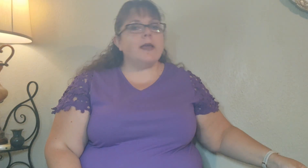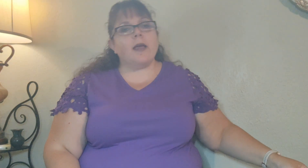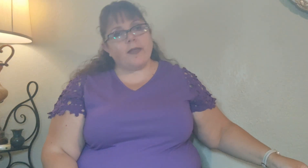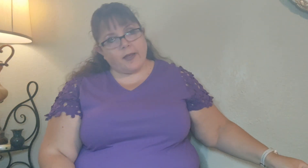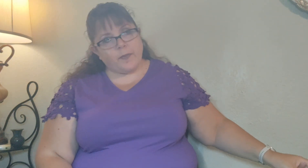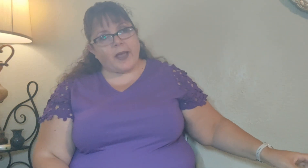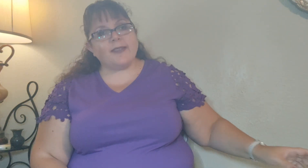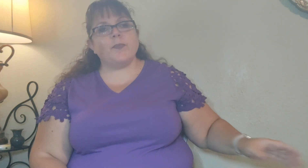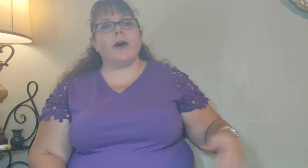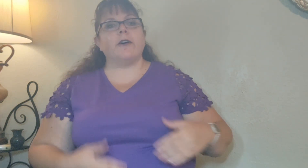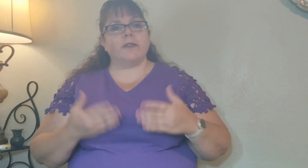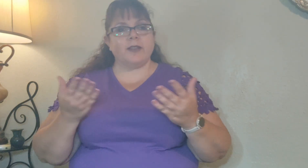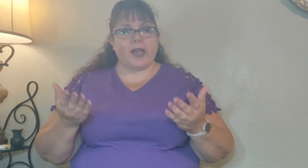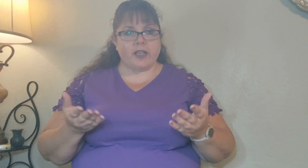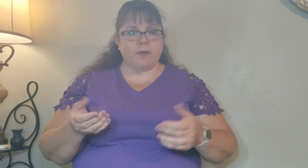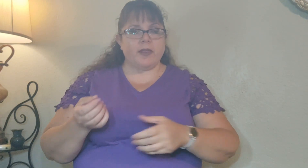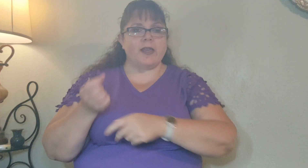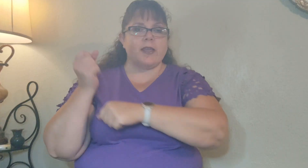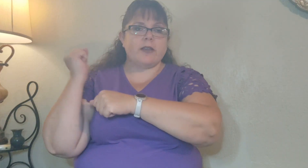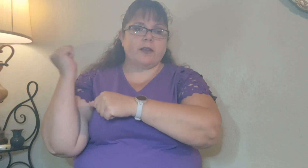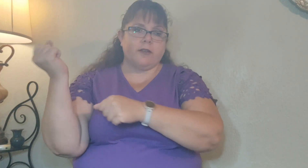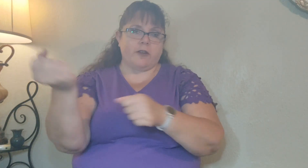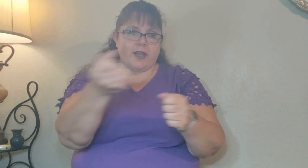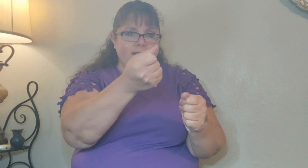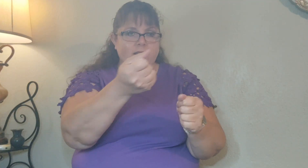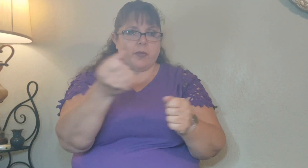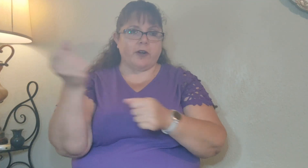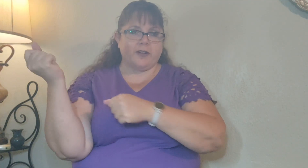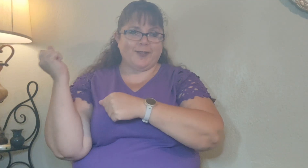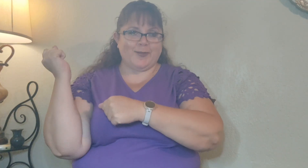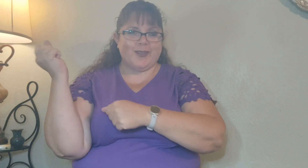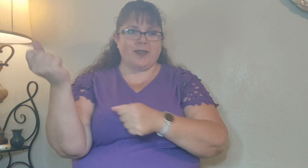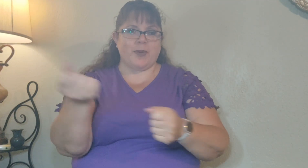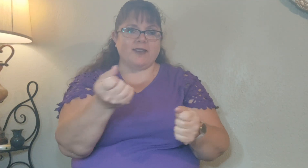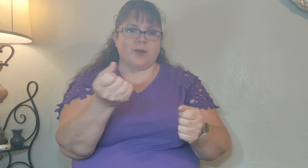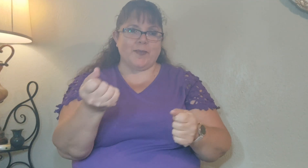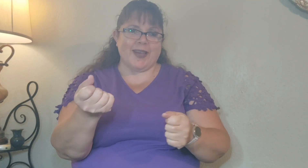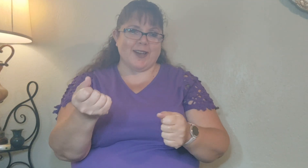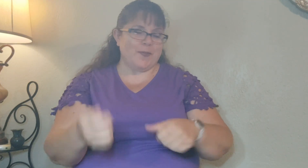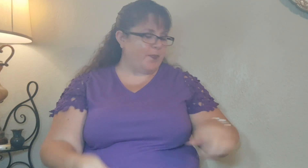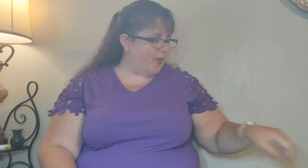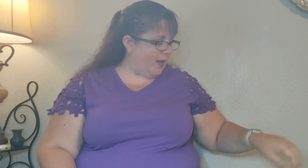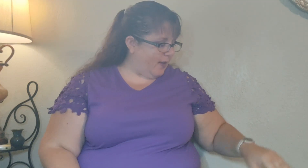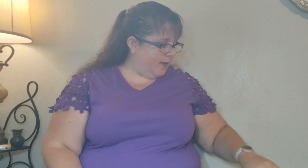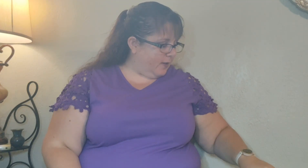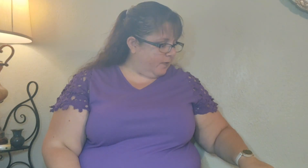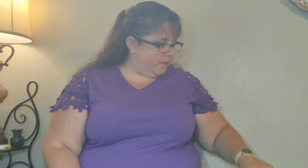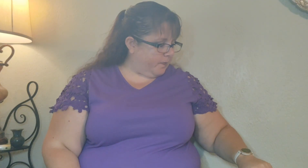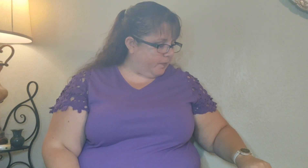And then baseball, like you would think, you're hitting the ball with the baseball bat.